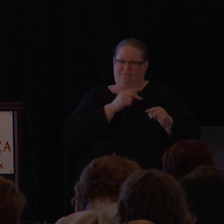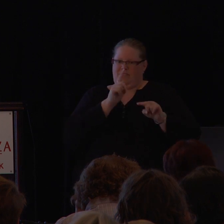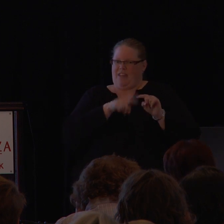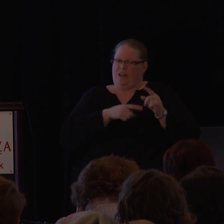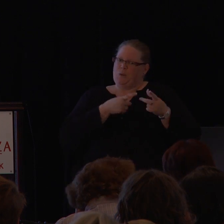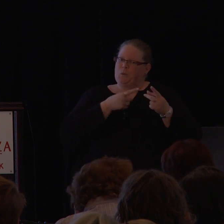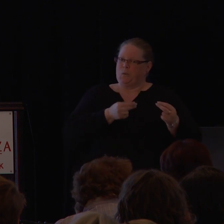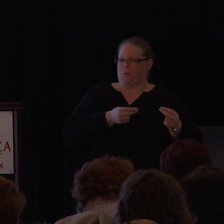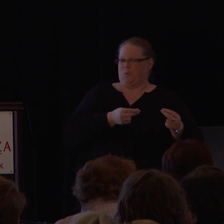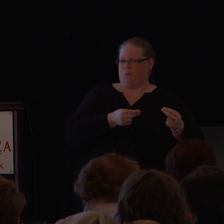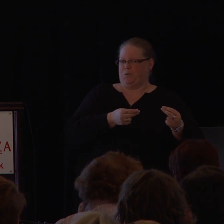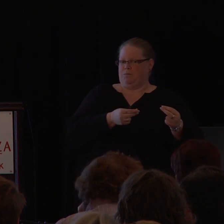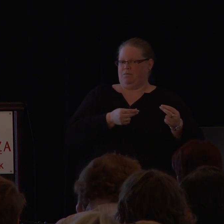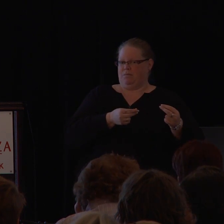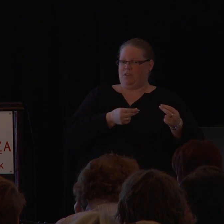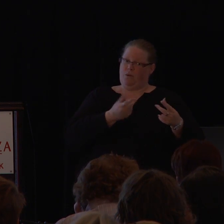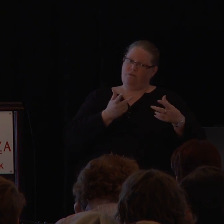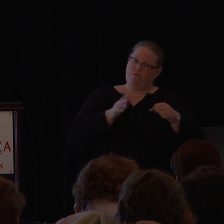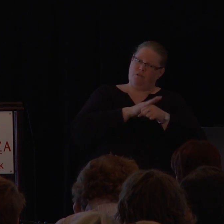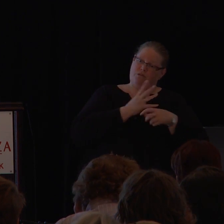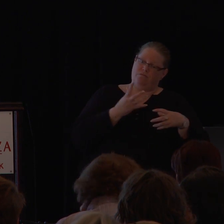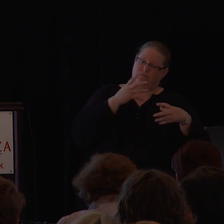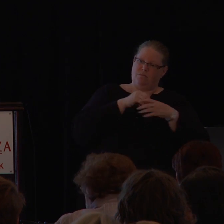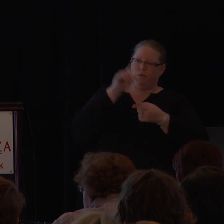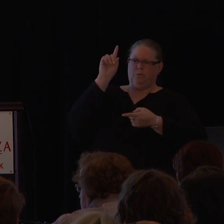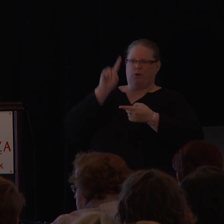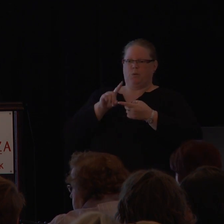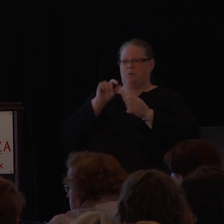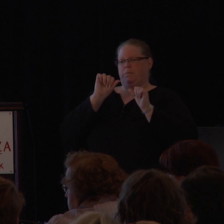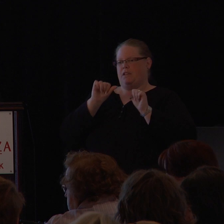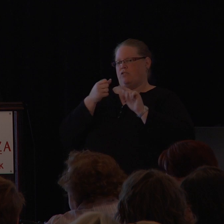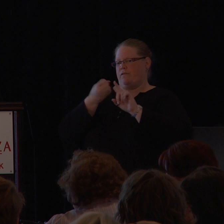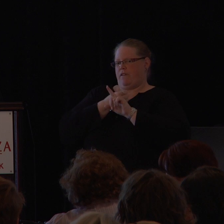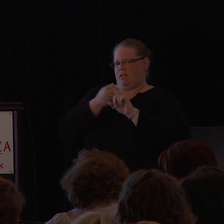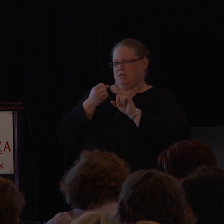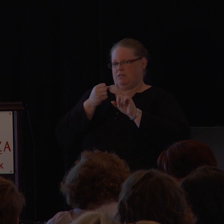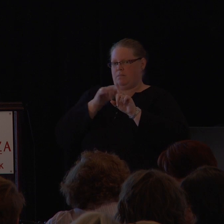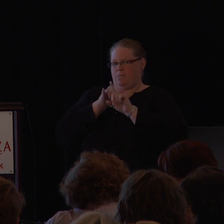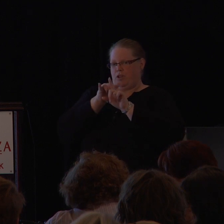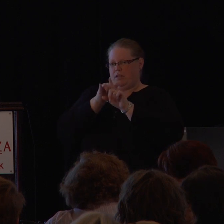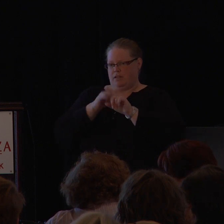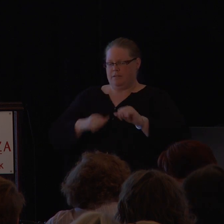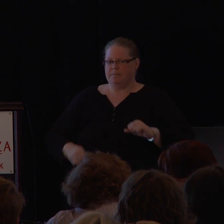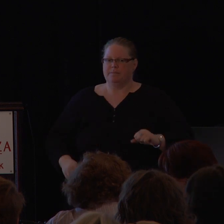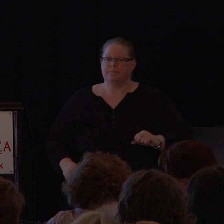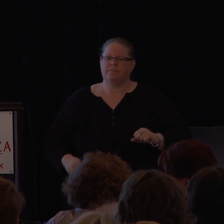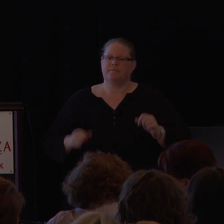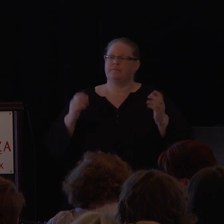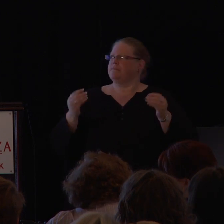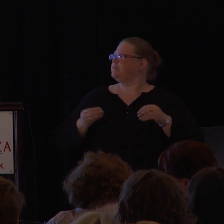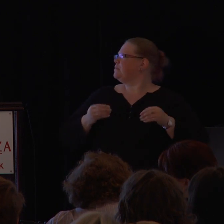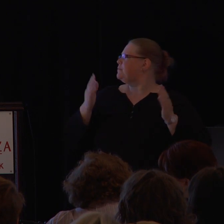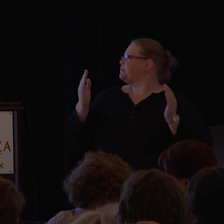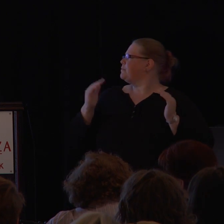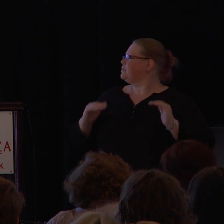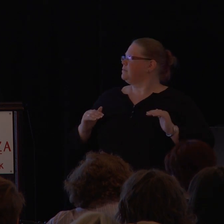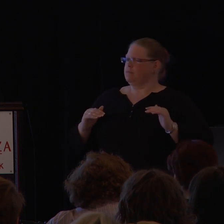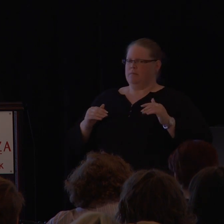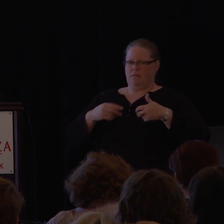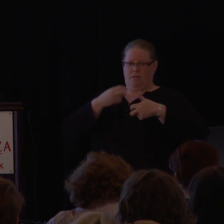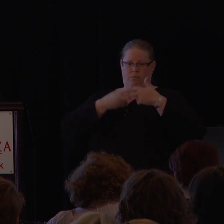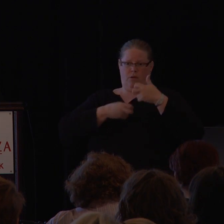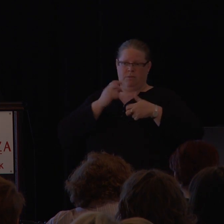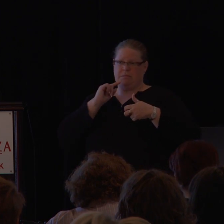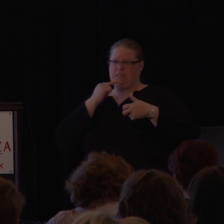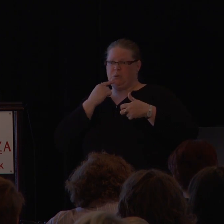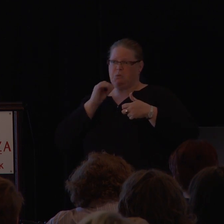and reducing the potential for violence. Next one. How big's the problem? And this is now drawing on my